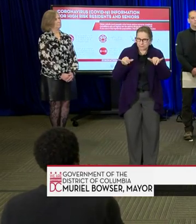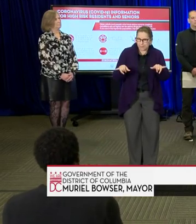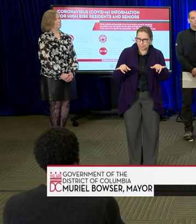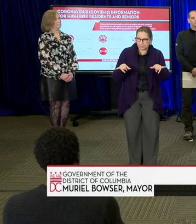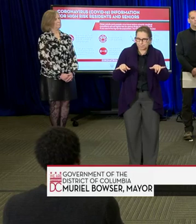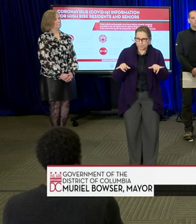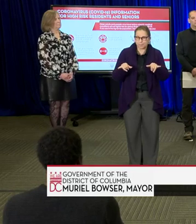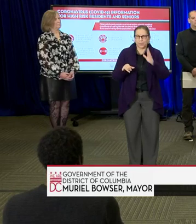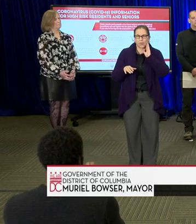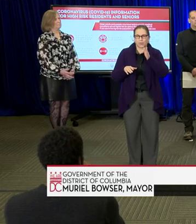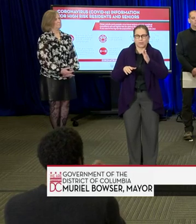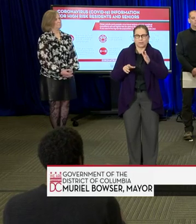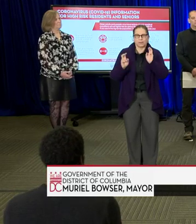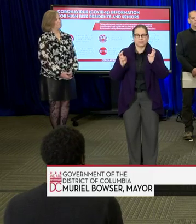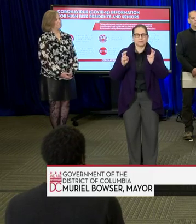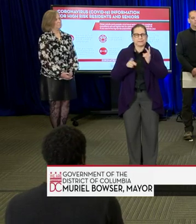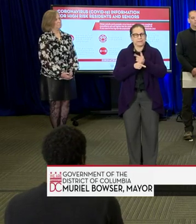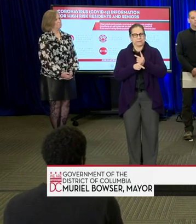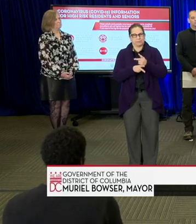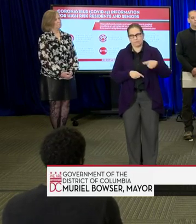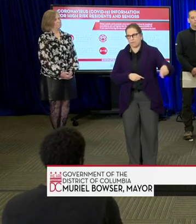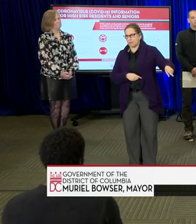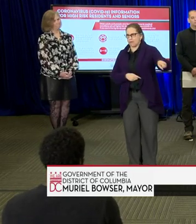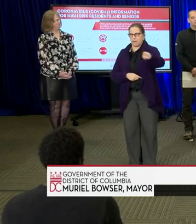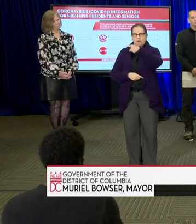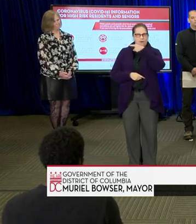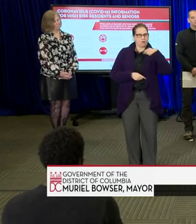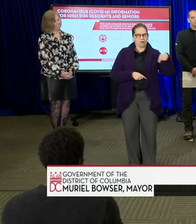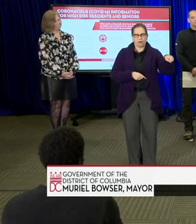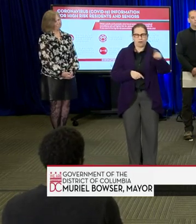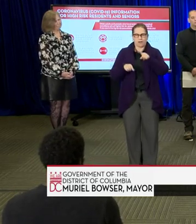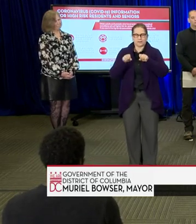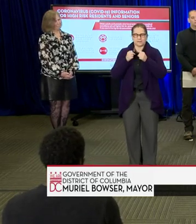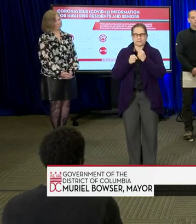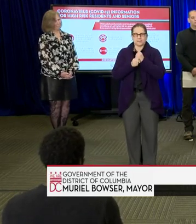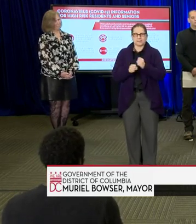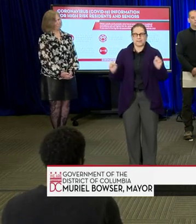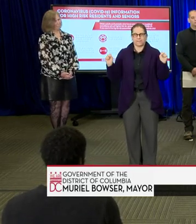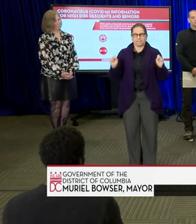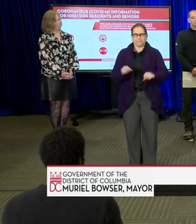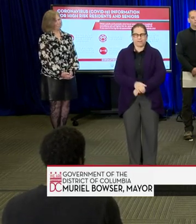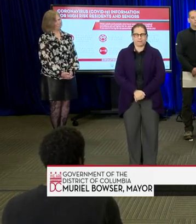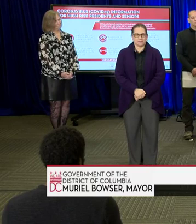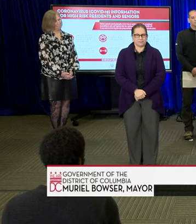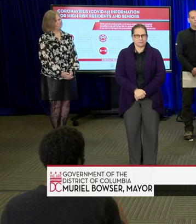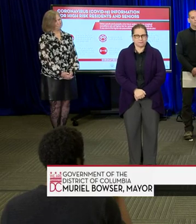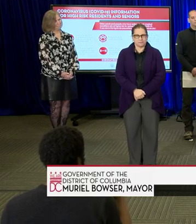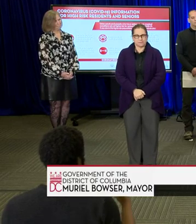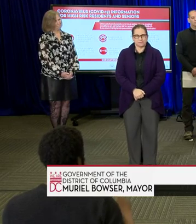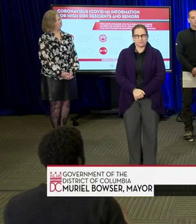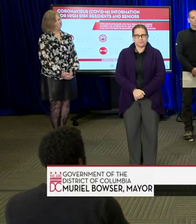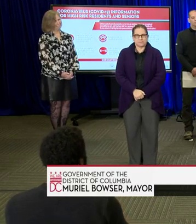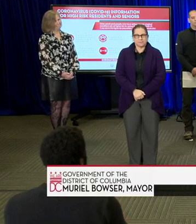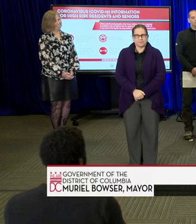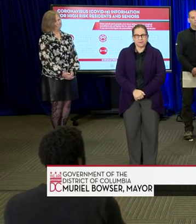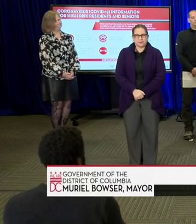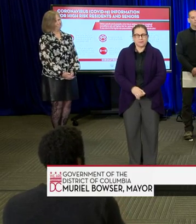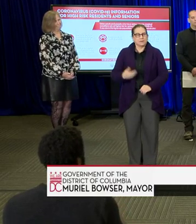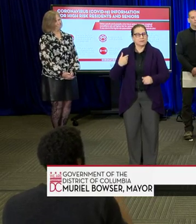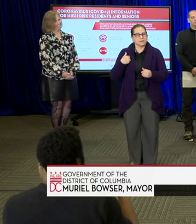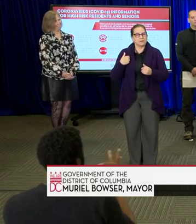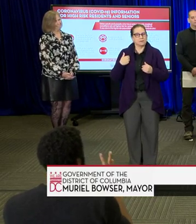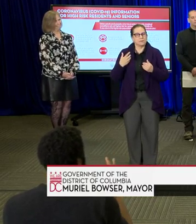a community. I also like to take this opportunity to underscore another important item that Mayor